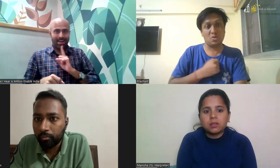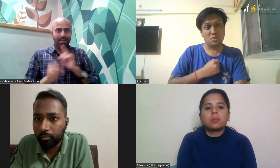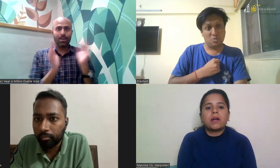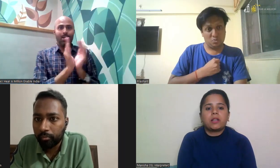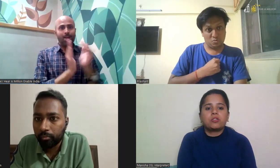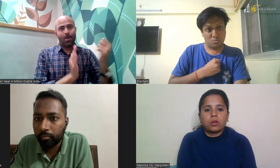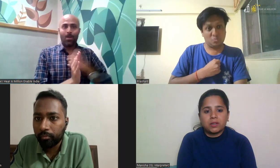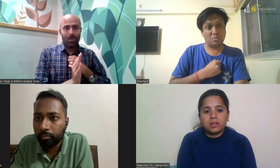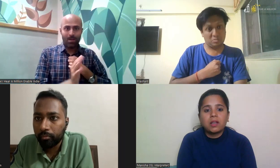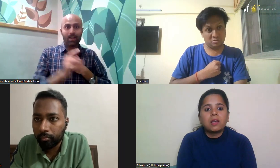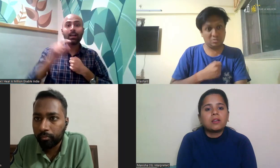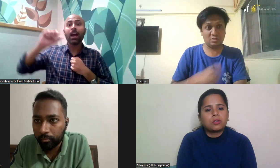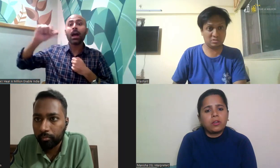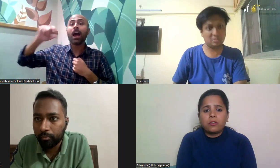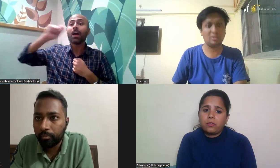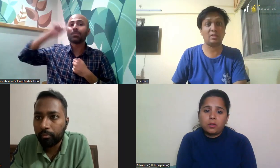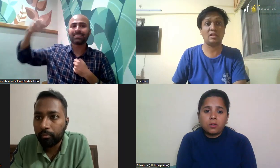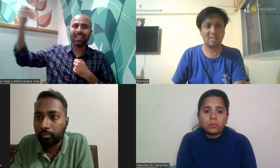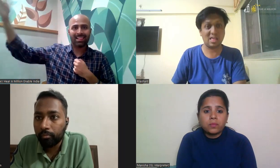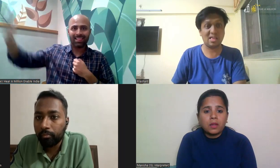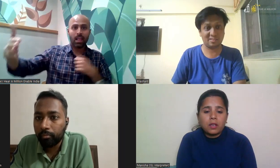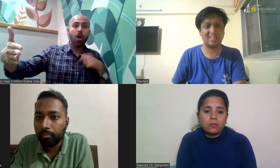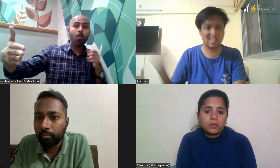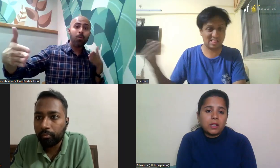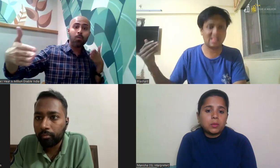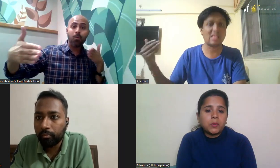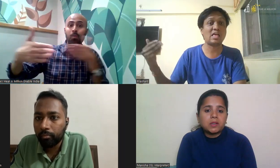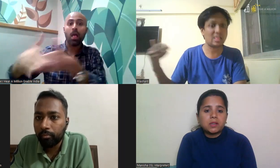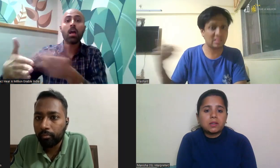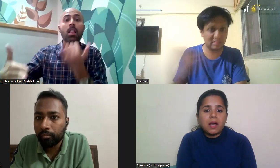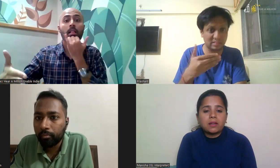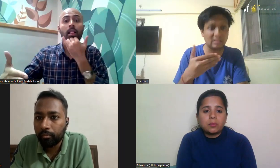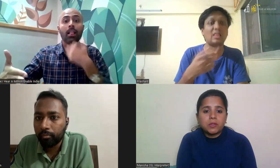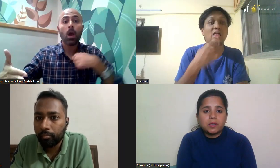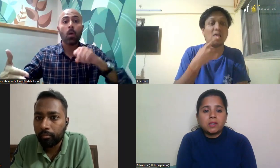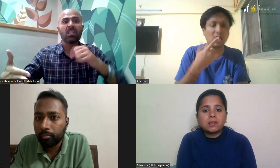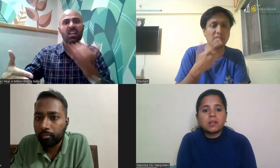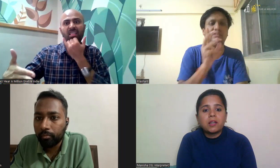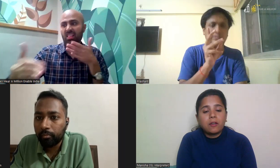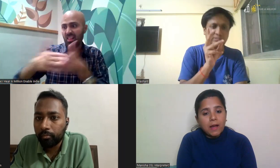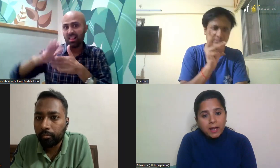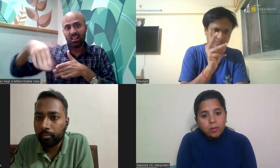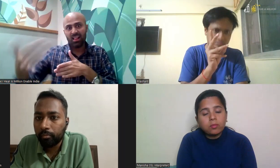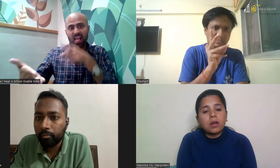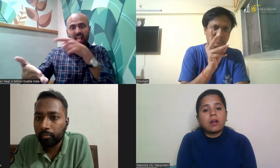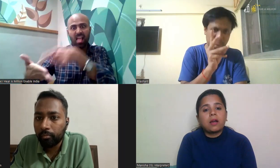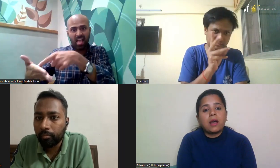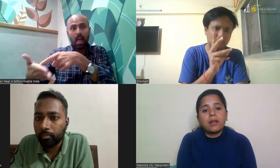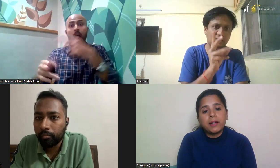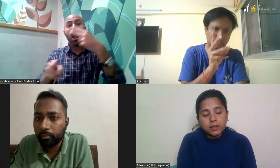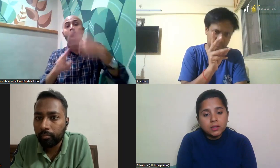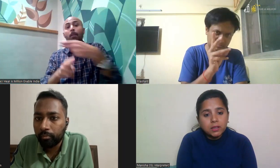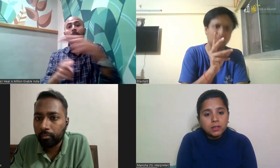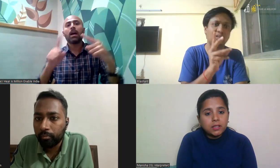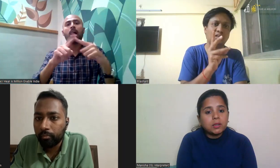means that third party insurance. So if if the other person, that person is, if